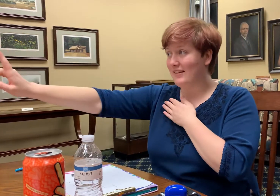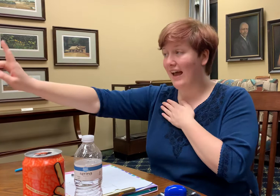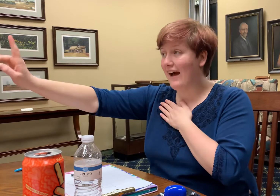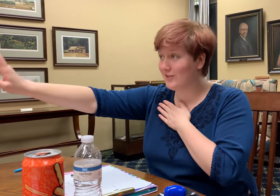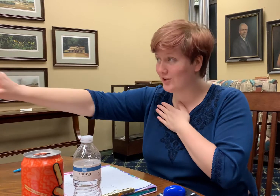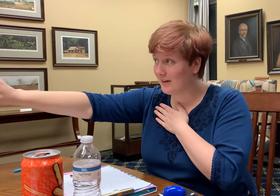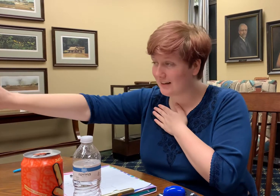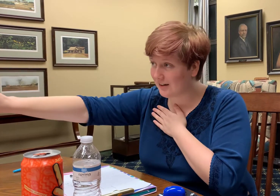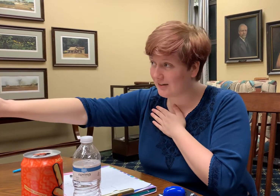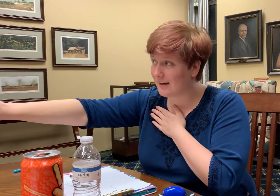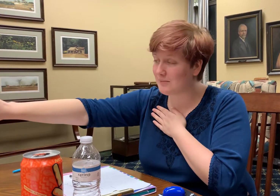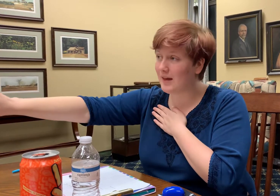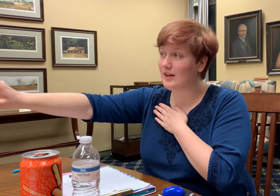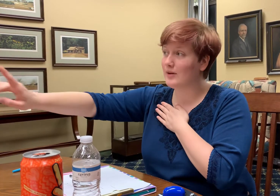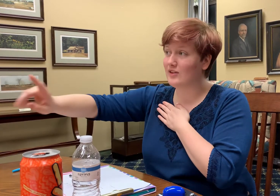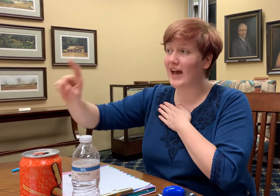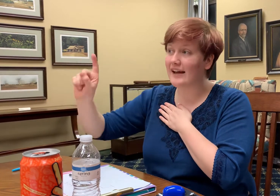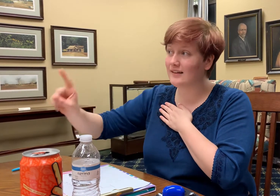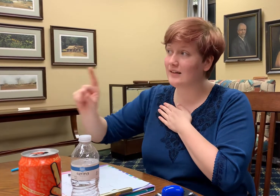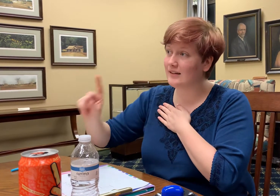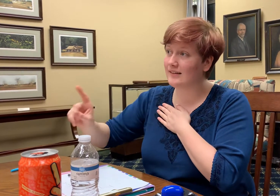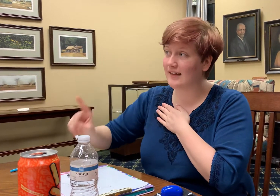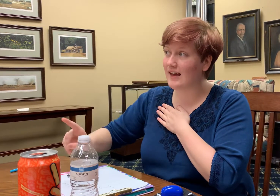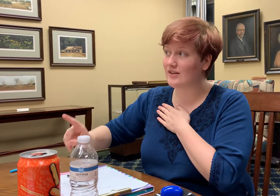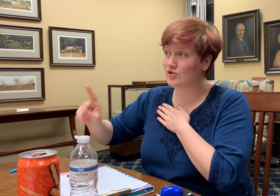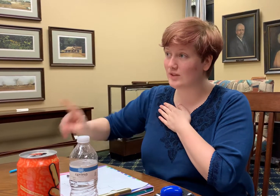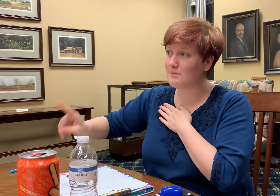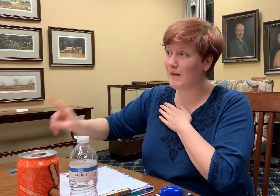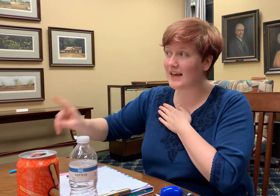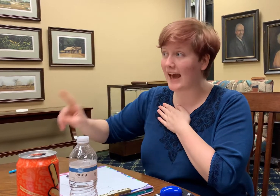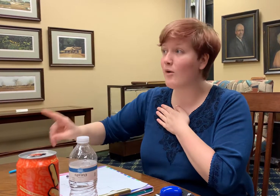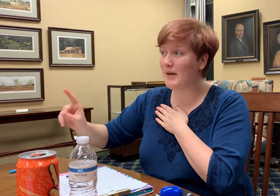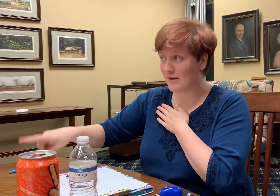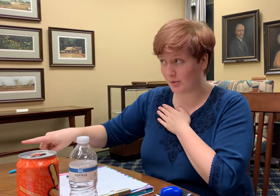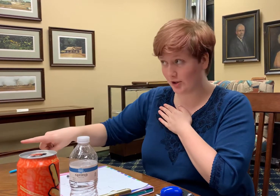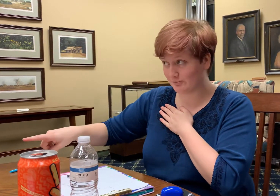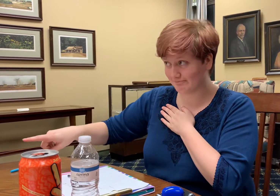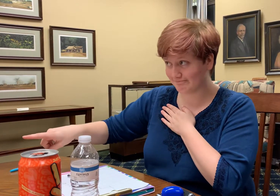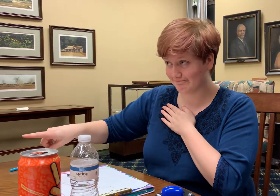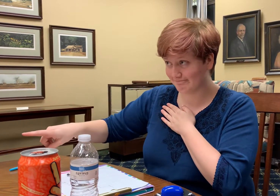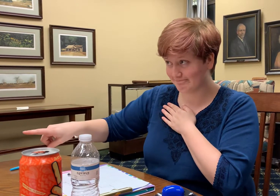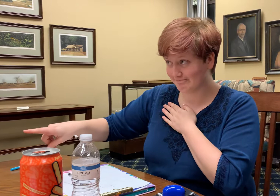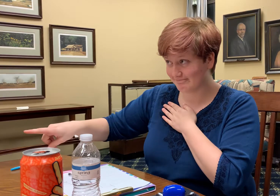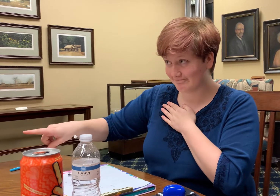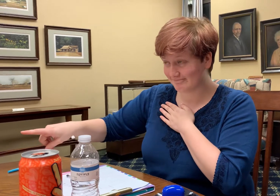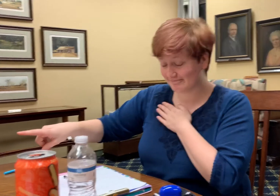have to correct how you're saying make because you accidentally said tree make out paper.